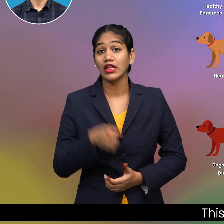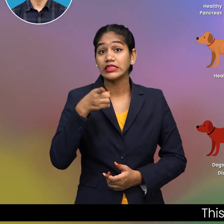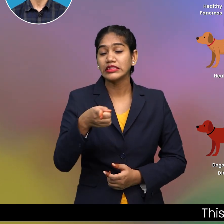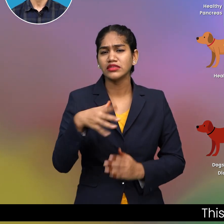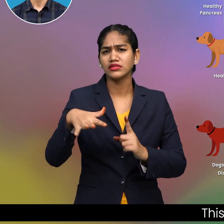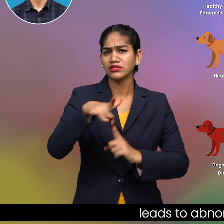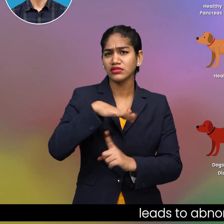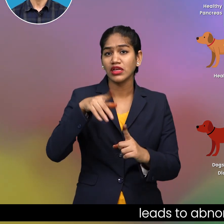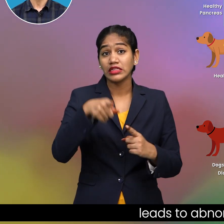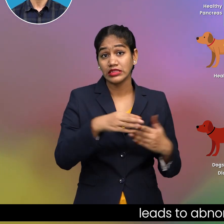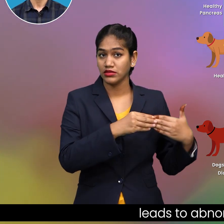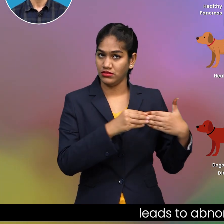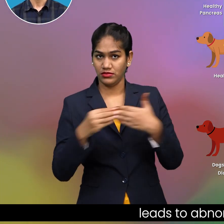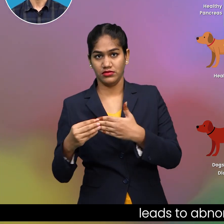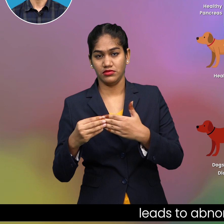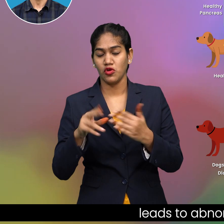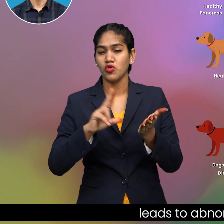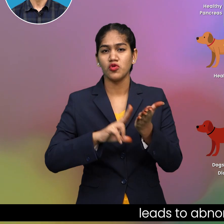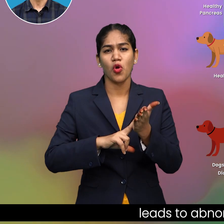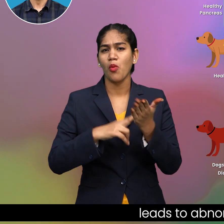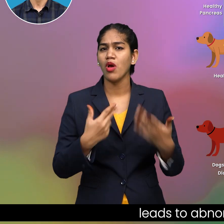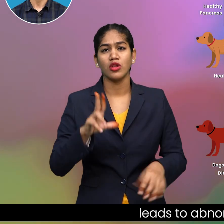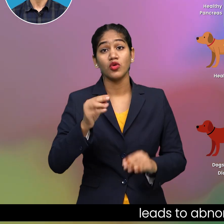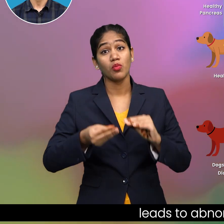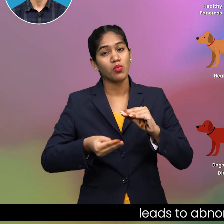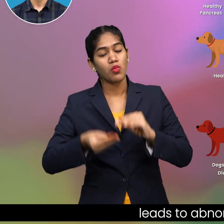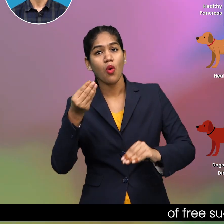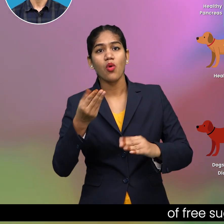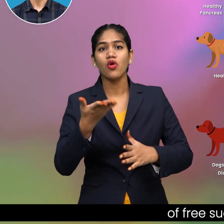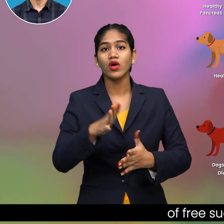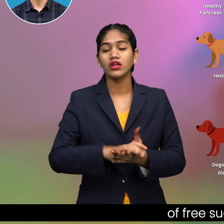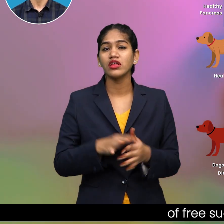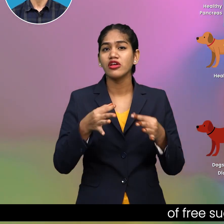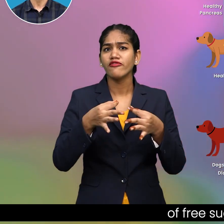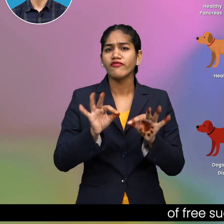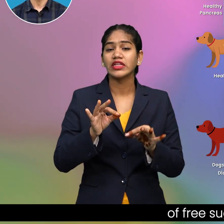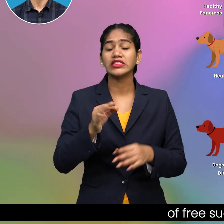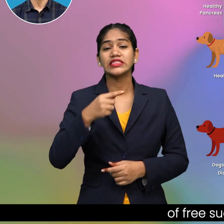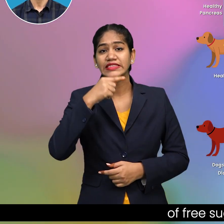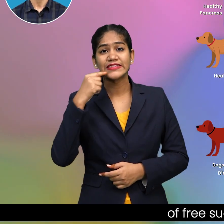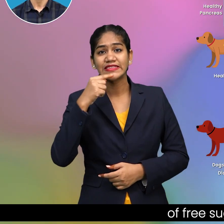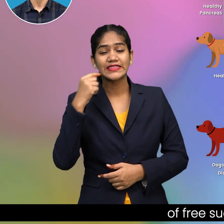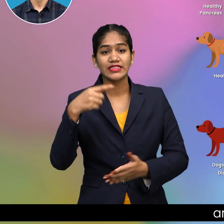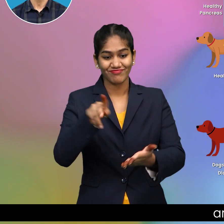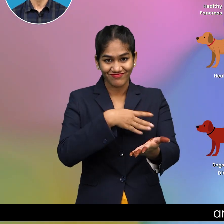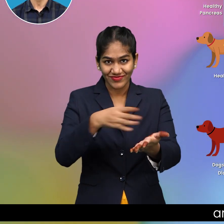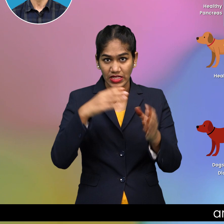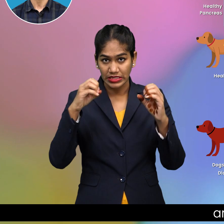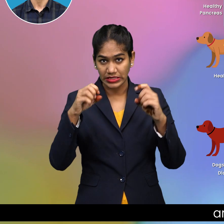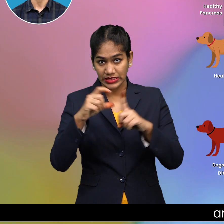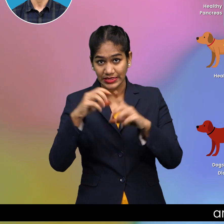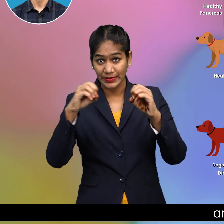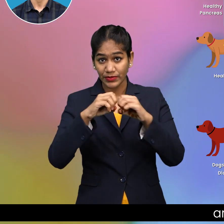This condition leads to abnormally high amounts of free sugar in the blood and